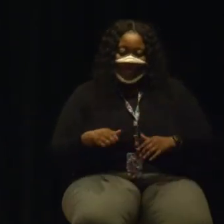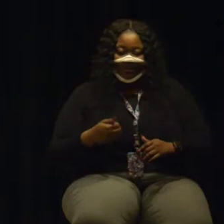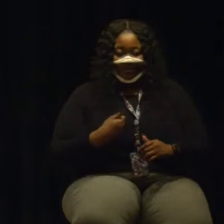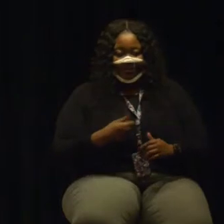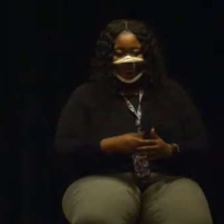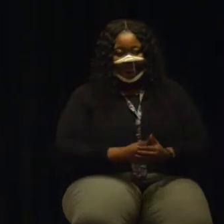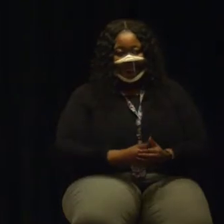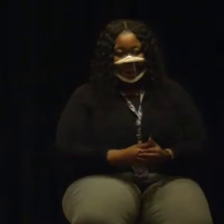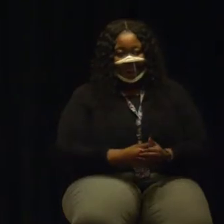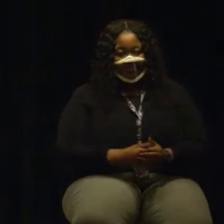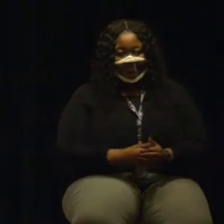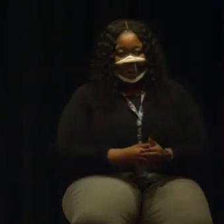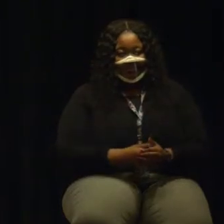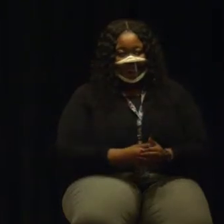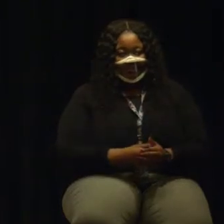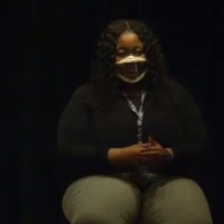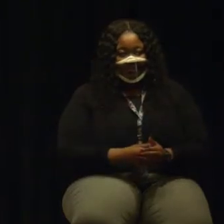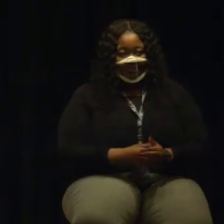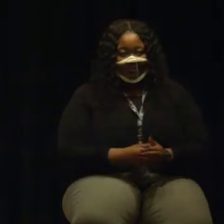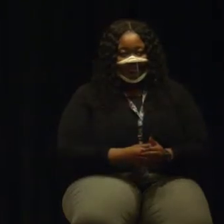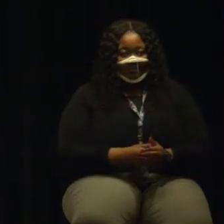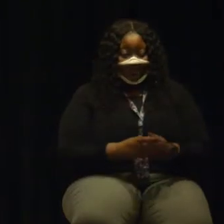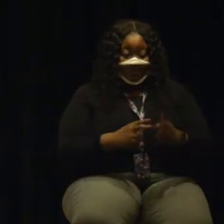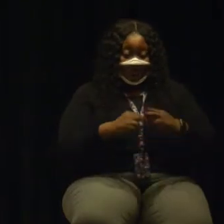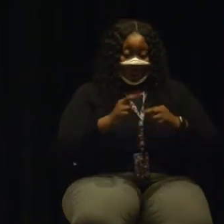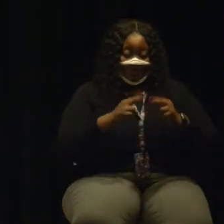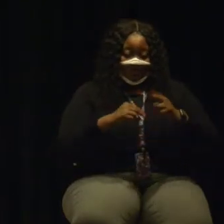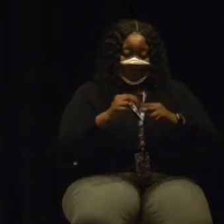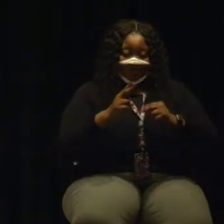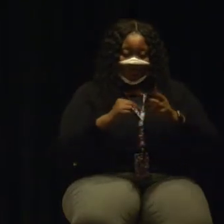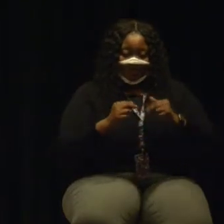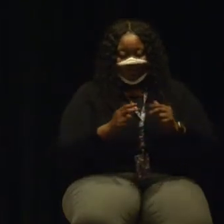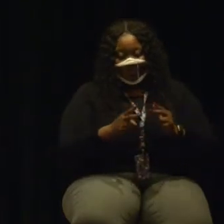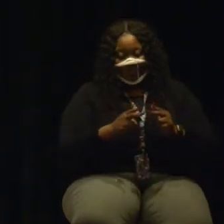at night to build the stadium in less than 3 weeks.